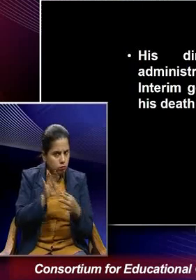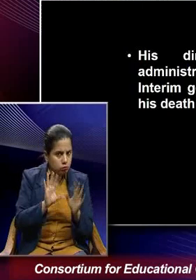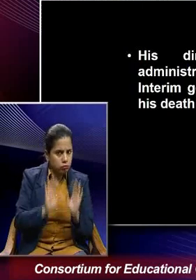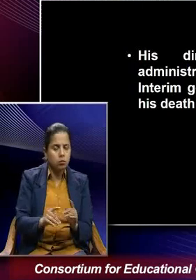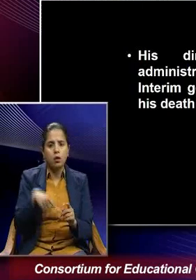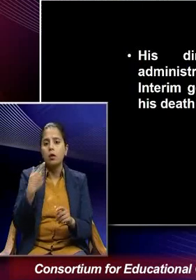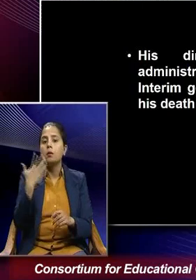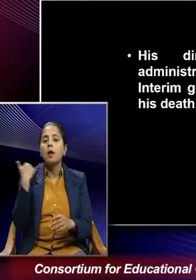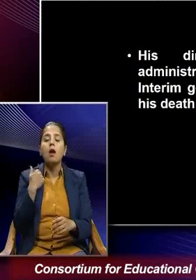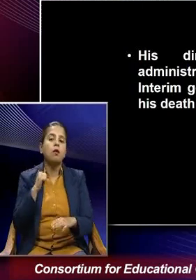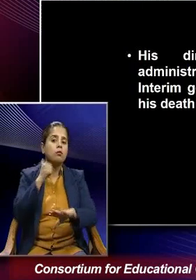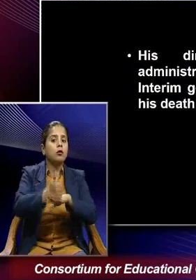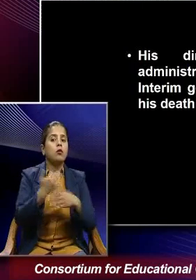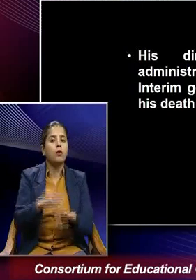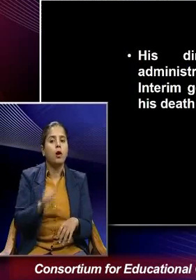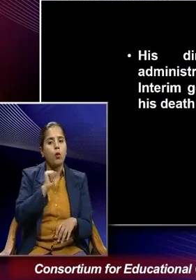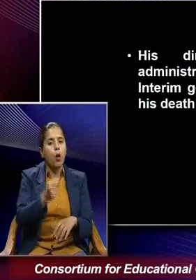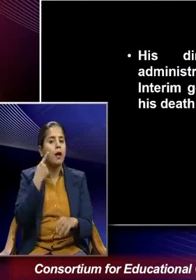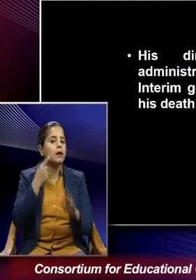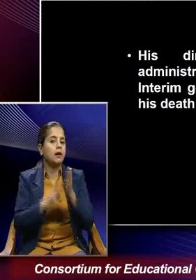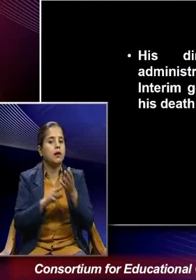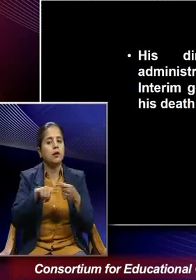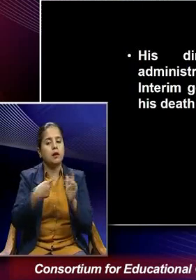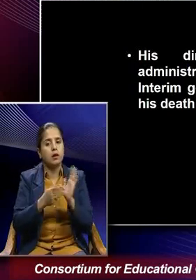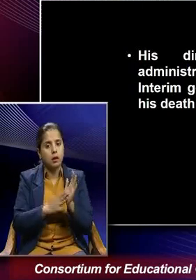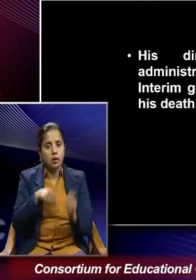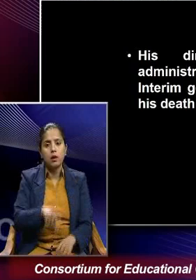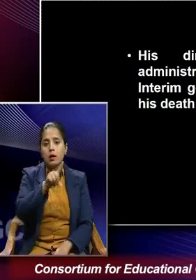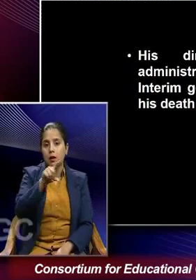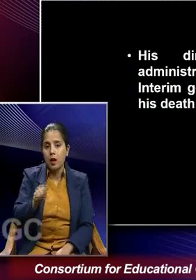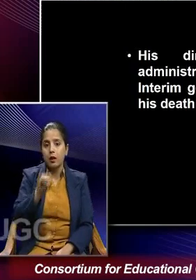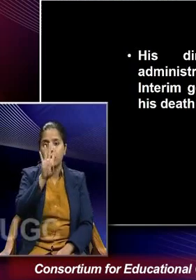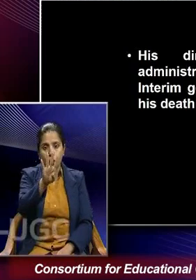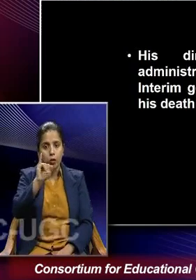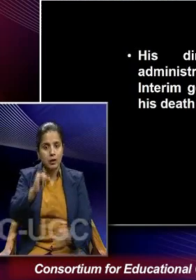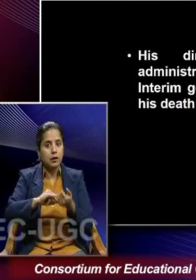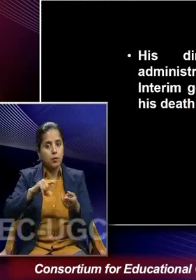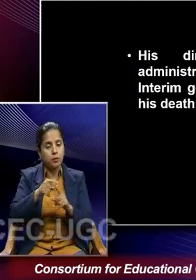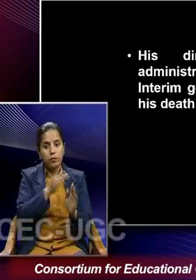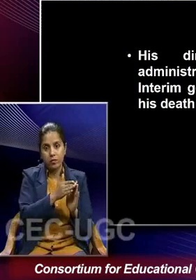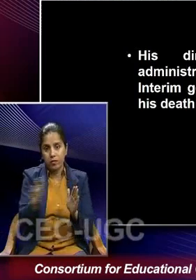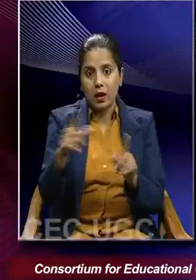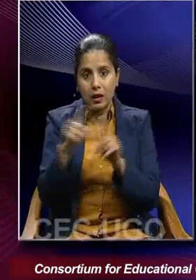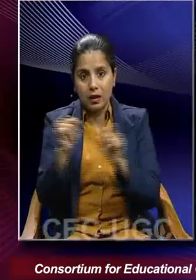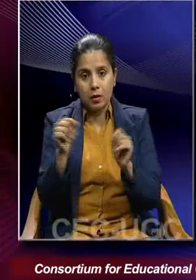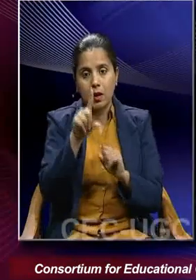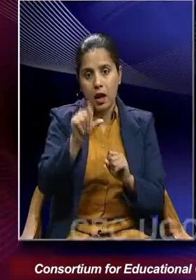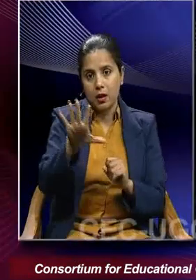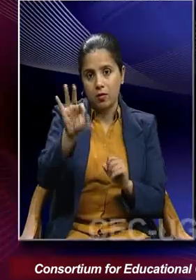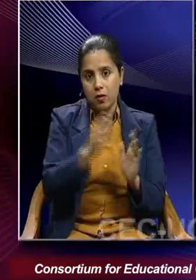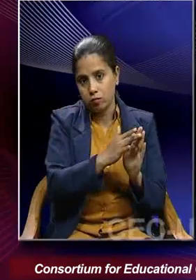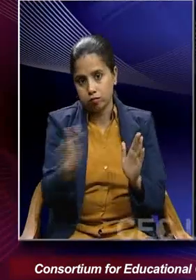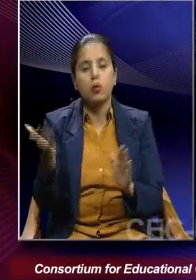after the formation of the interim government in September 1946 till his death in December 1950.